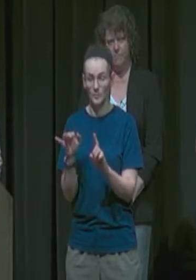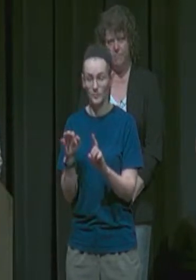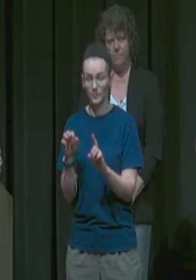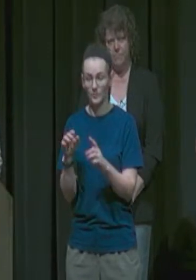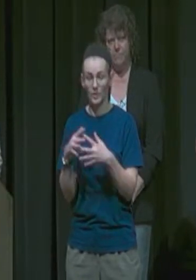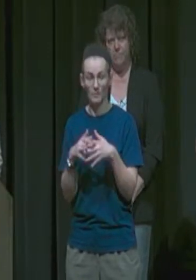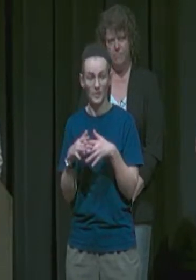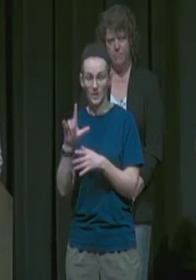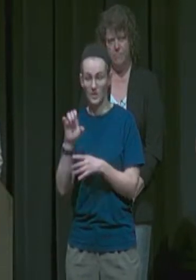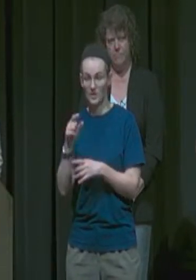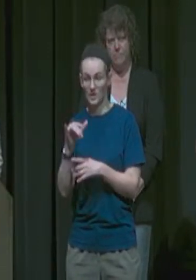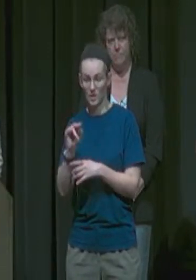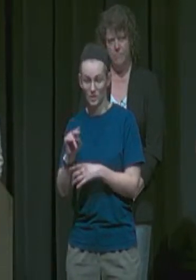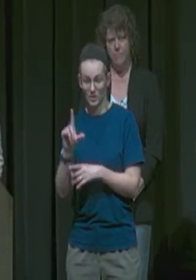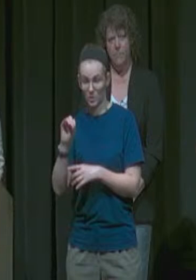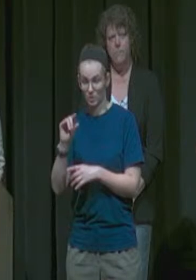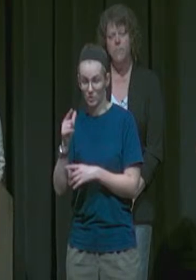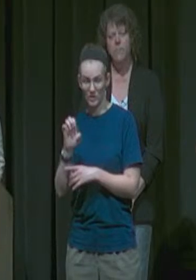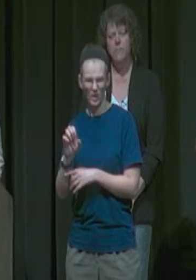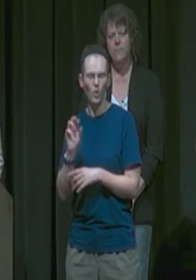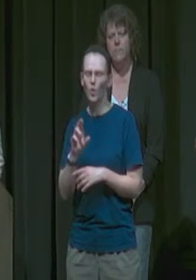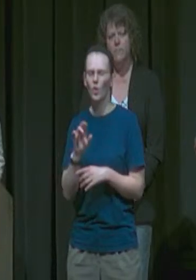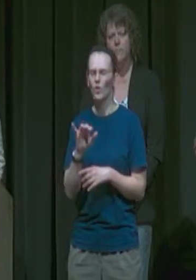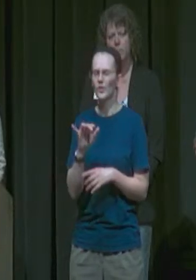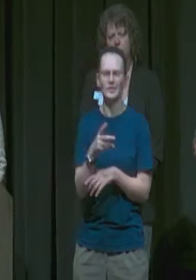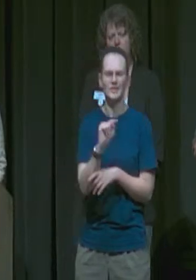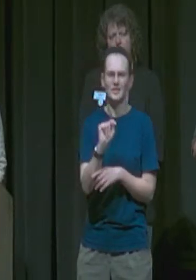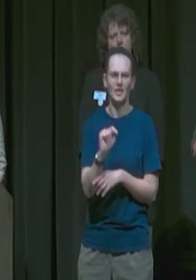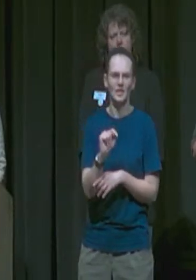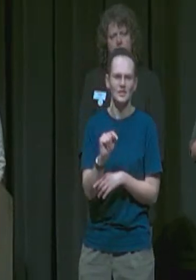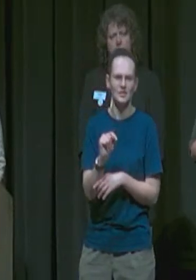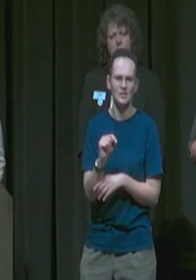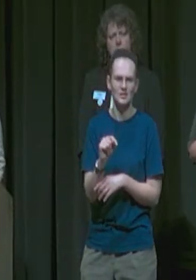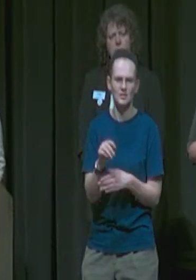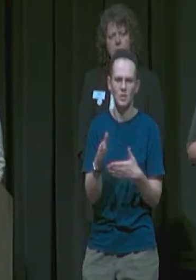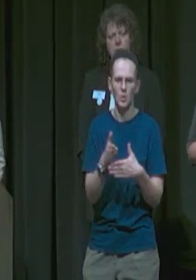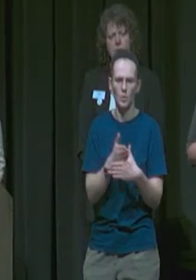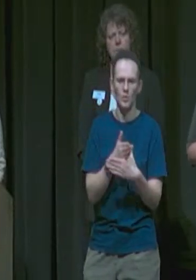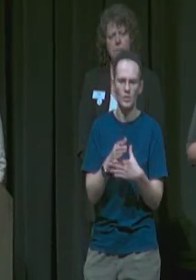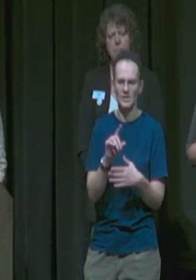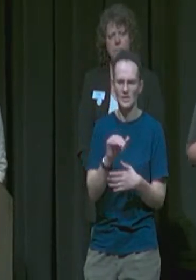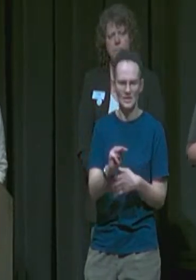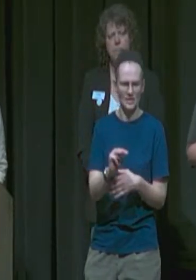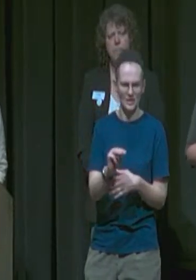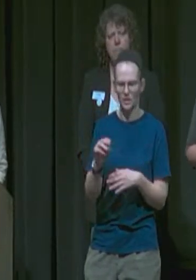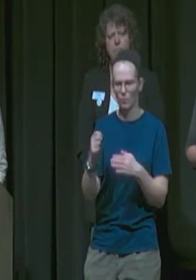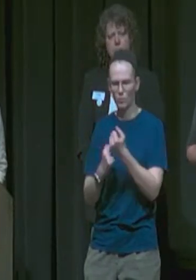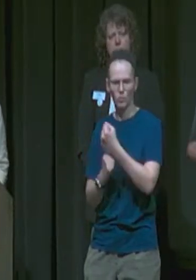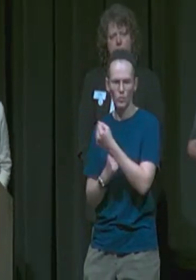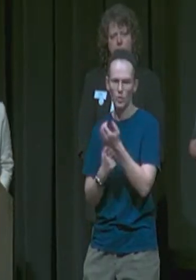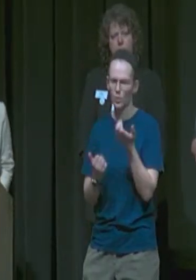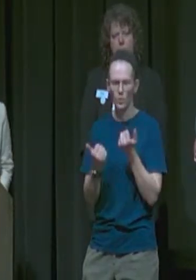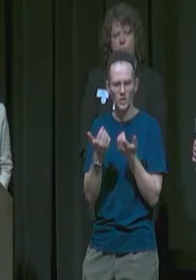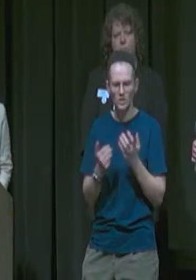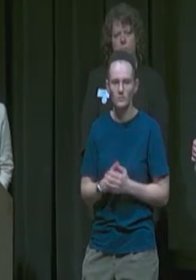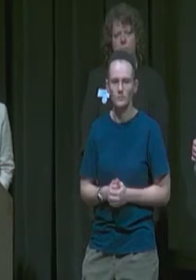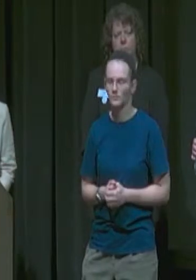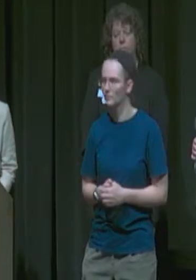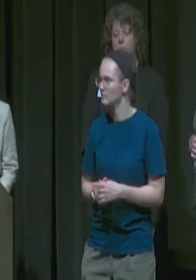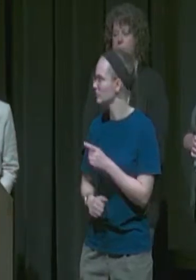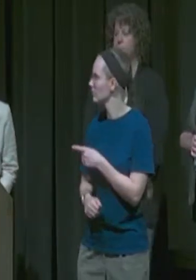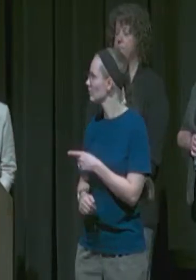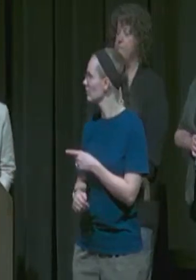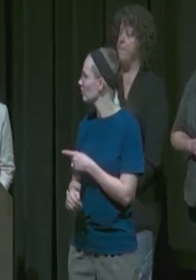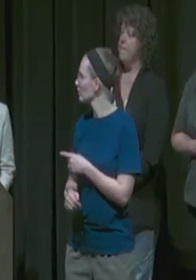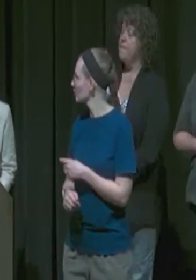the American Legion Lodge? Or is it just between the dam and the bridge? The